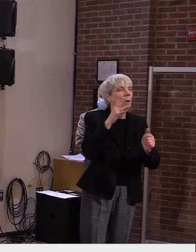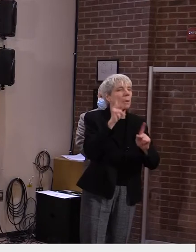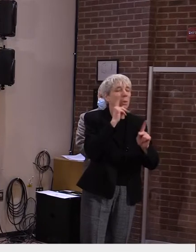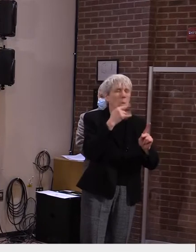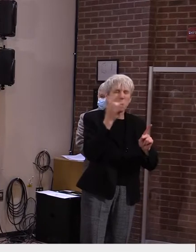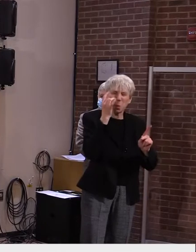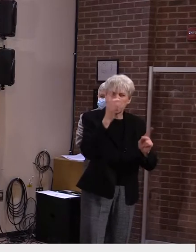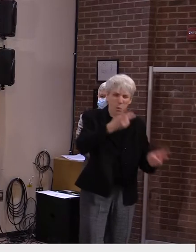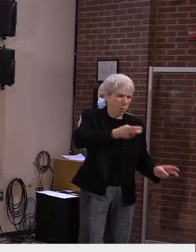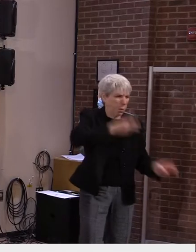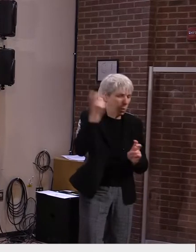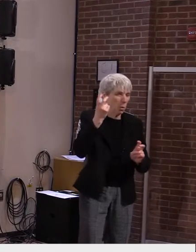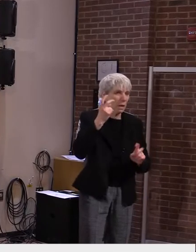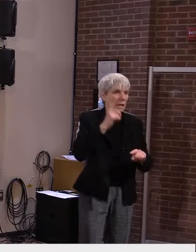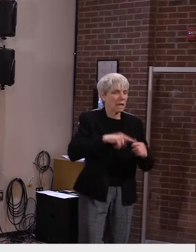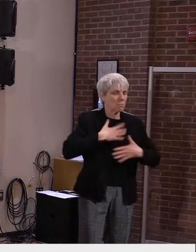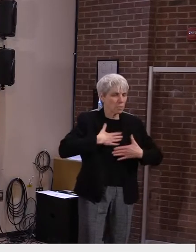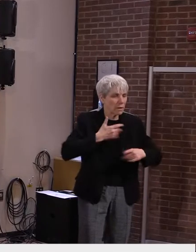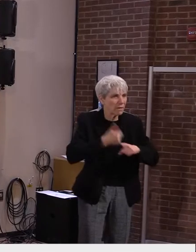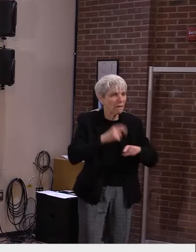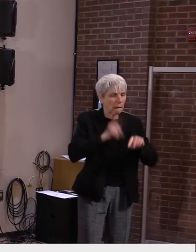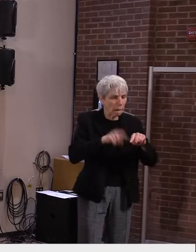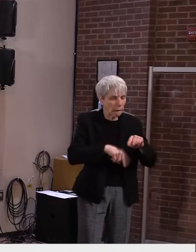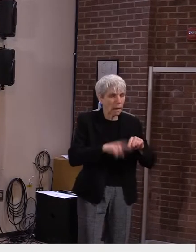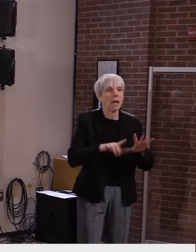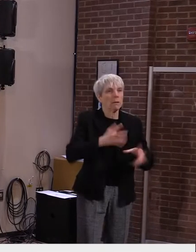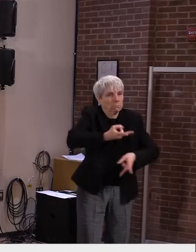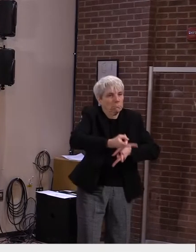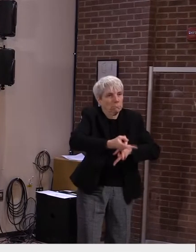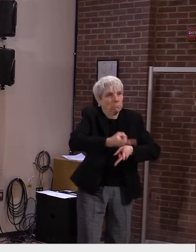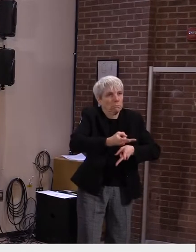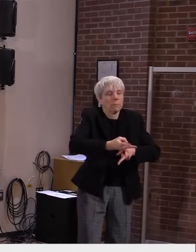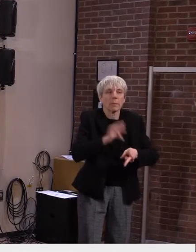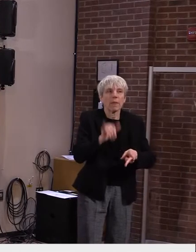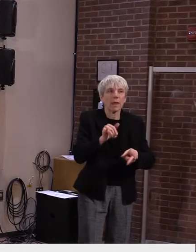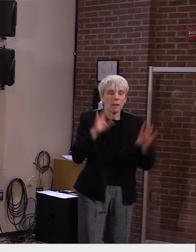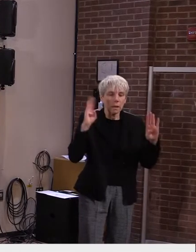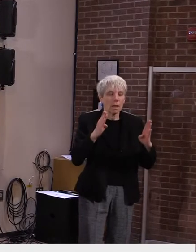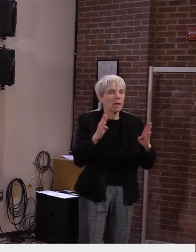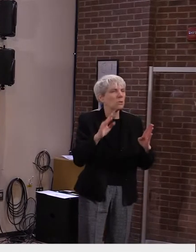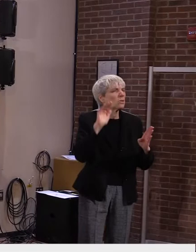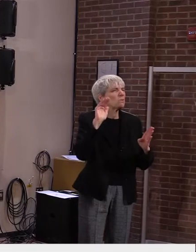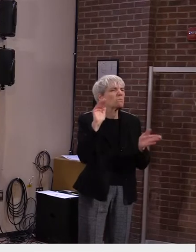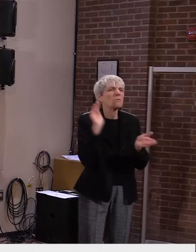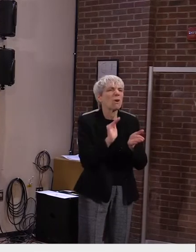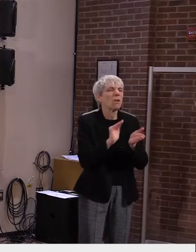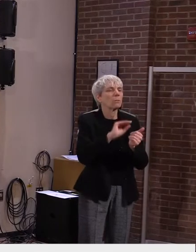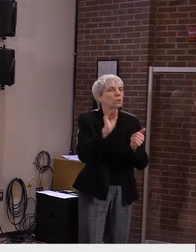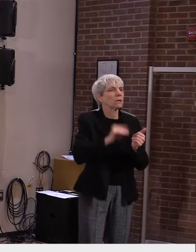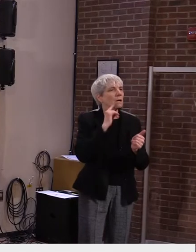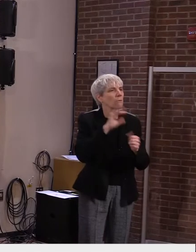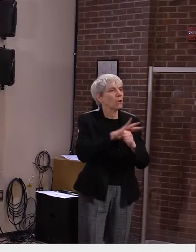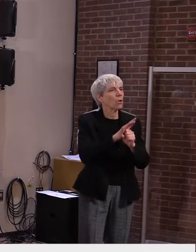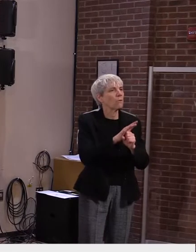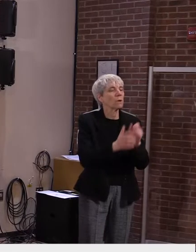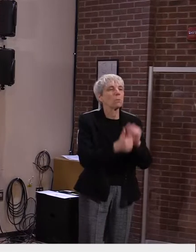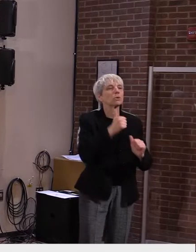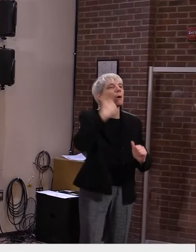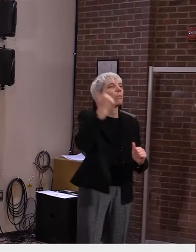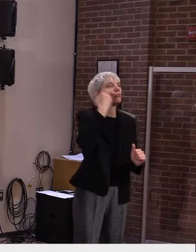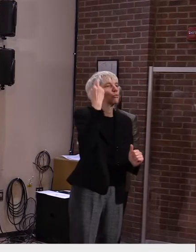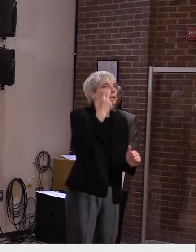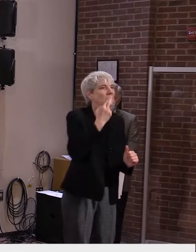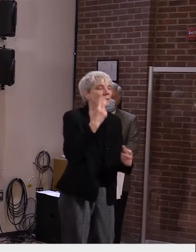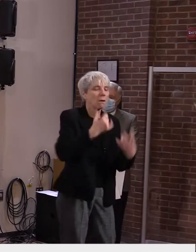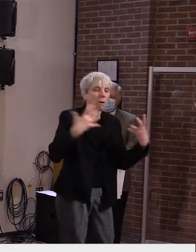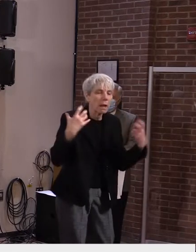At this point in time today, about 20% of those are COVID-related. The rest are other illnesses and